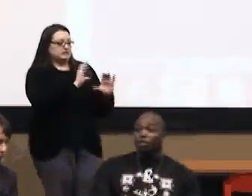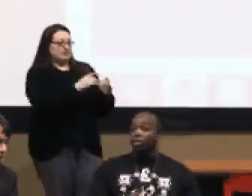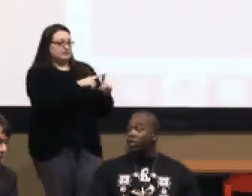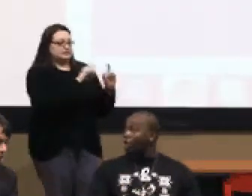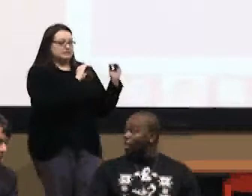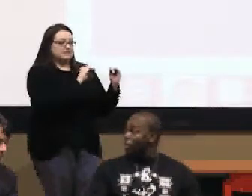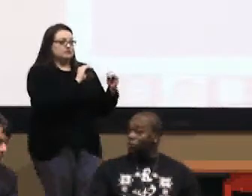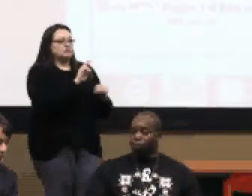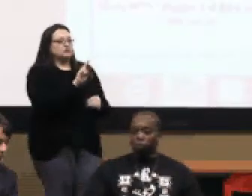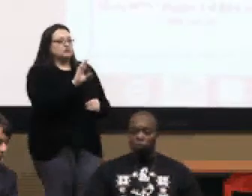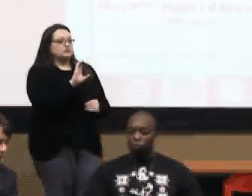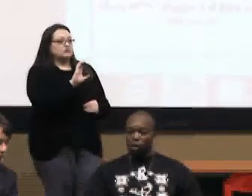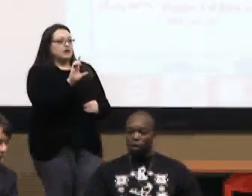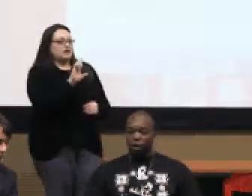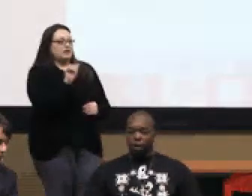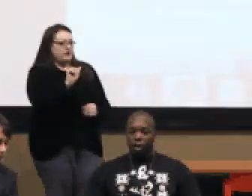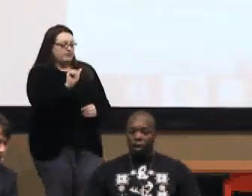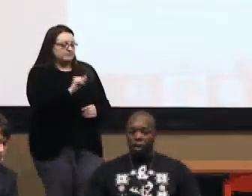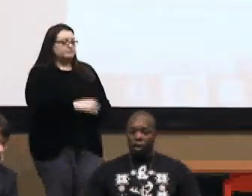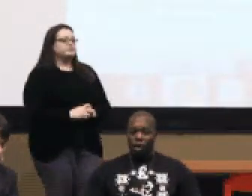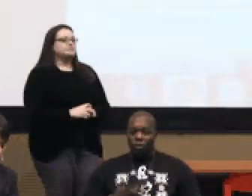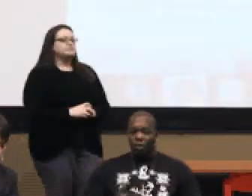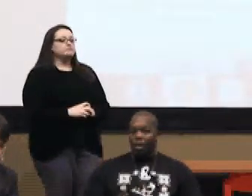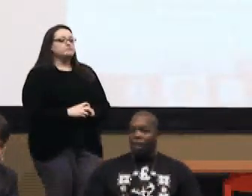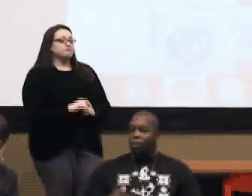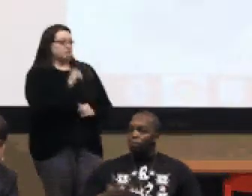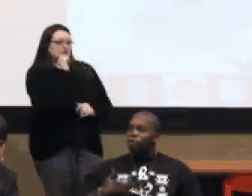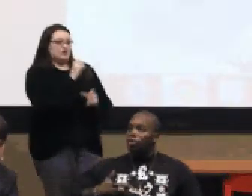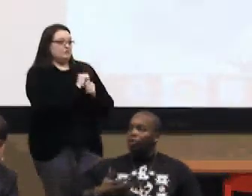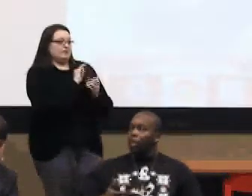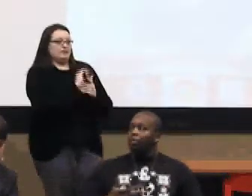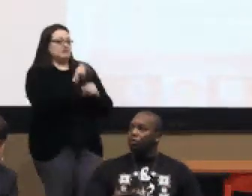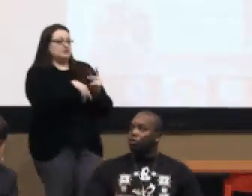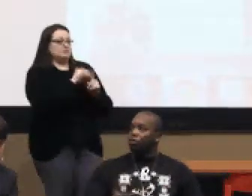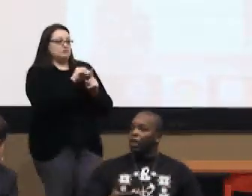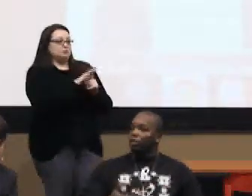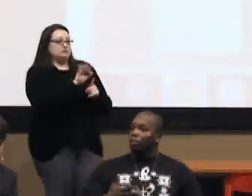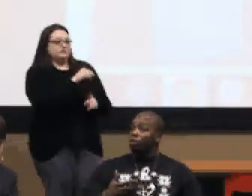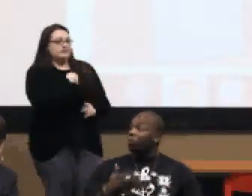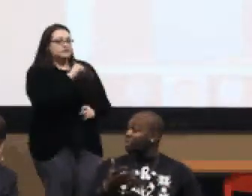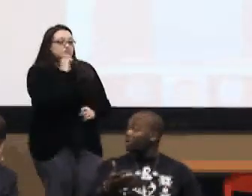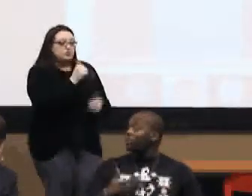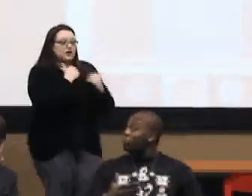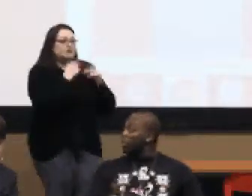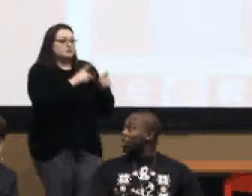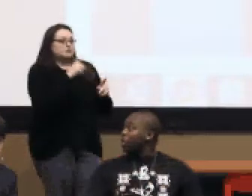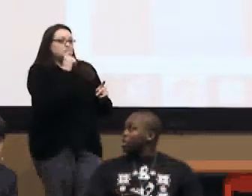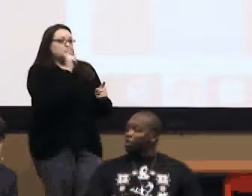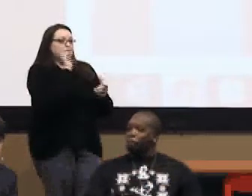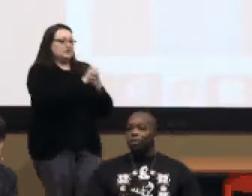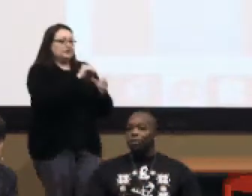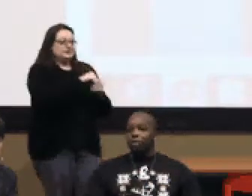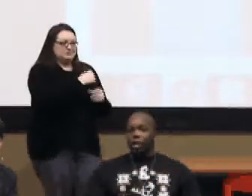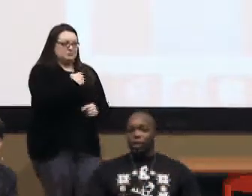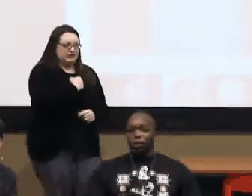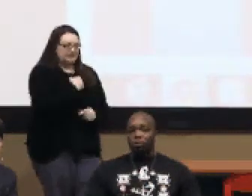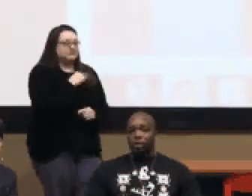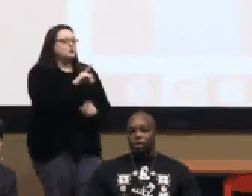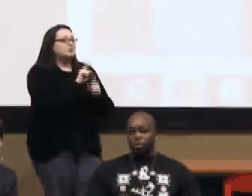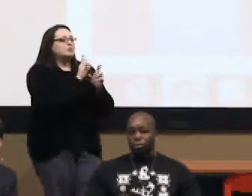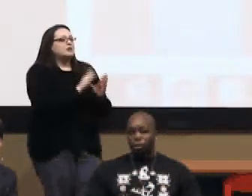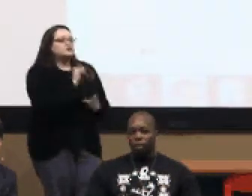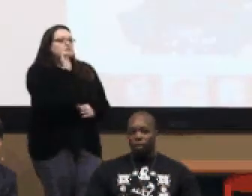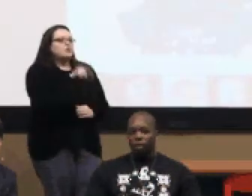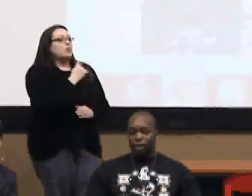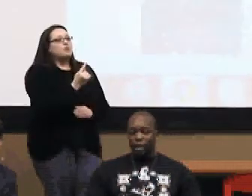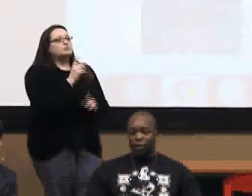teaches at UCLA. I don't get that kind of exposure if I don't have someone who believes in me. Your mentor is not always